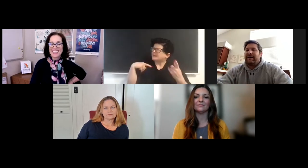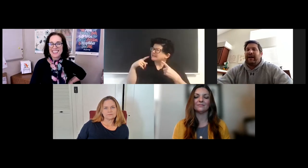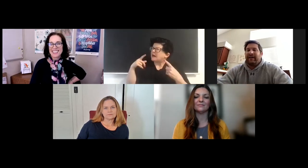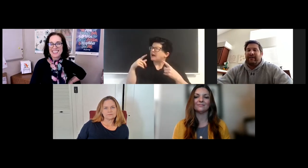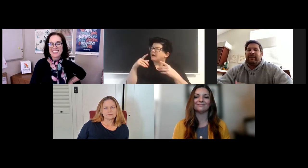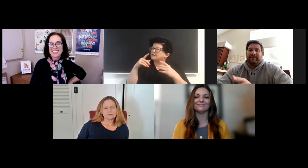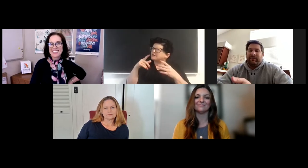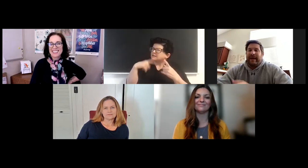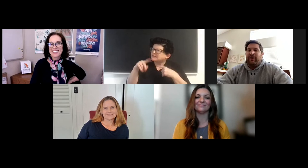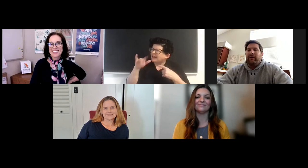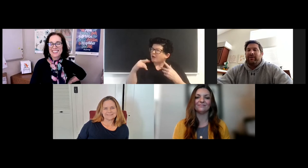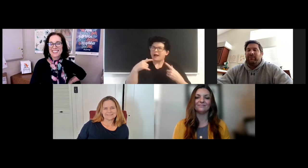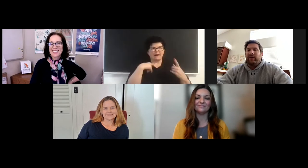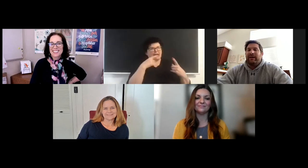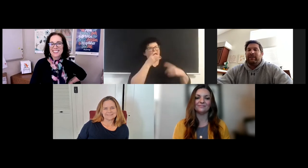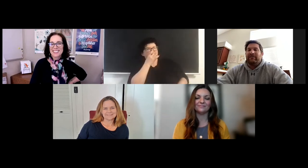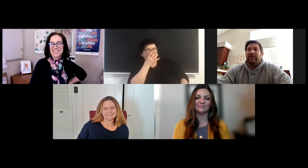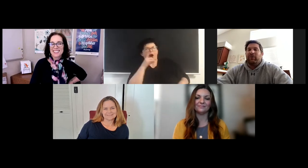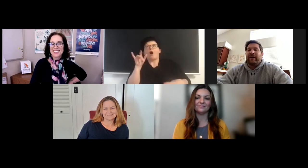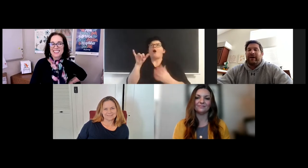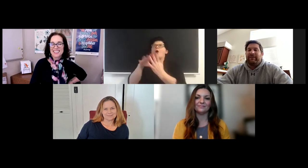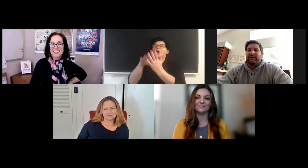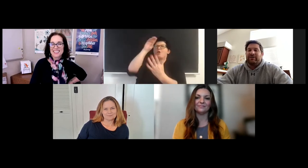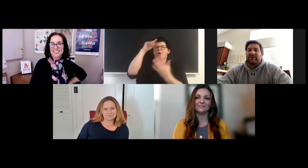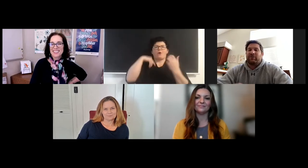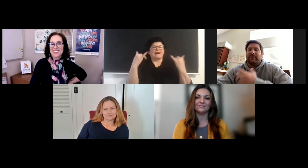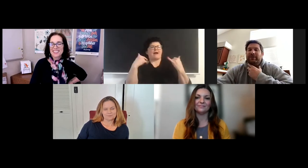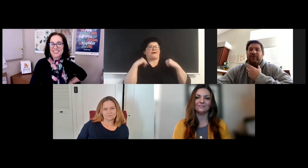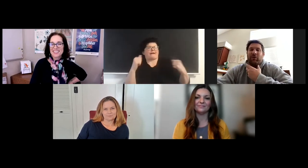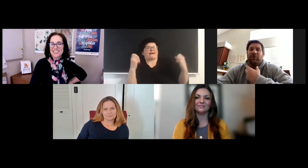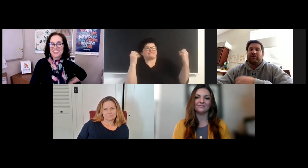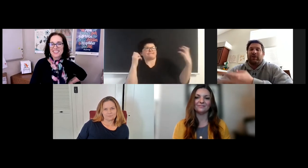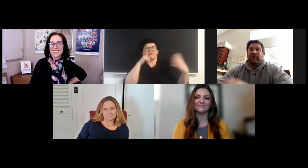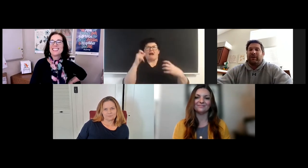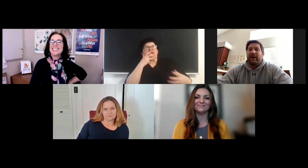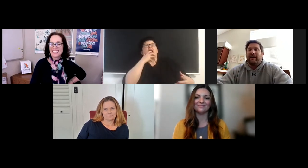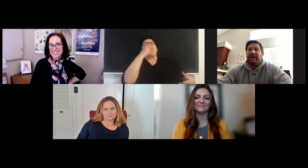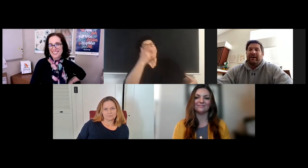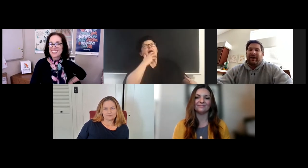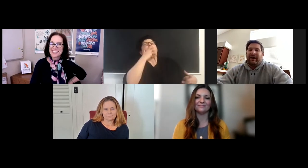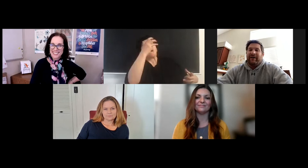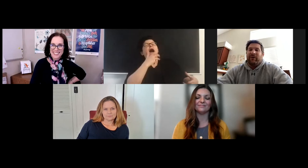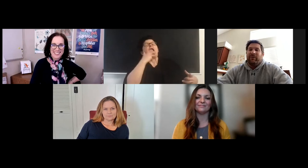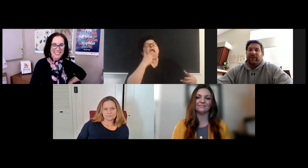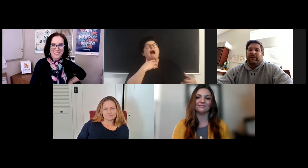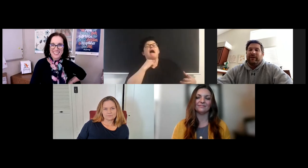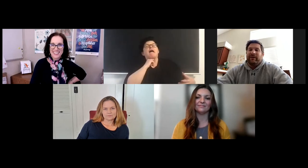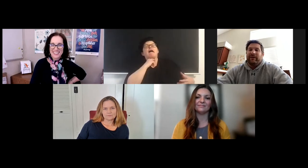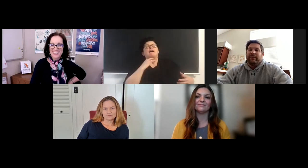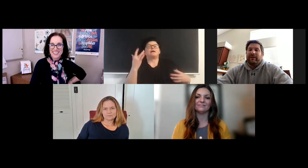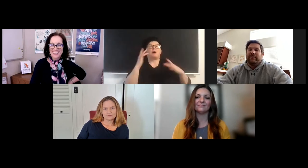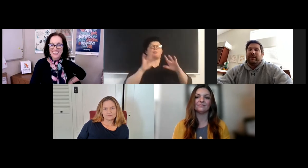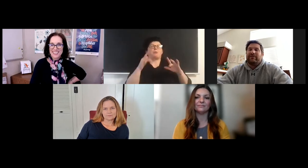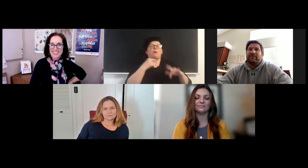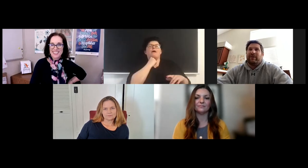What is that?" And now we can signal without having to just scream ourselves hoarse from across the deck what we want them to do.